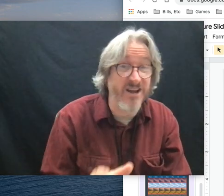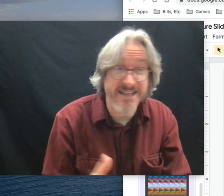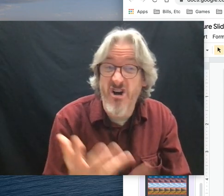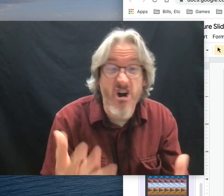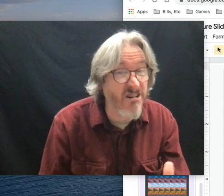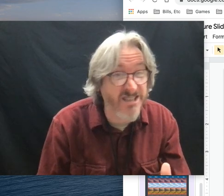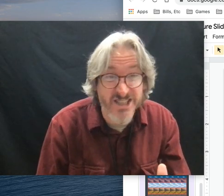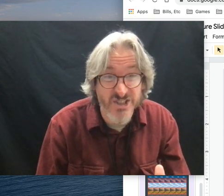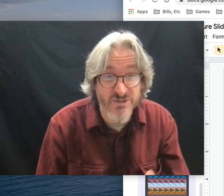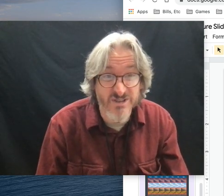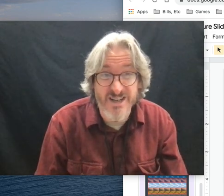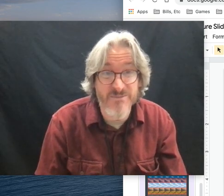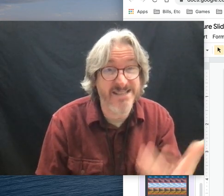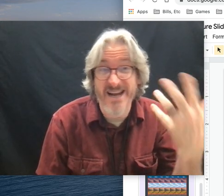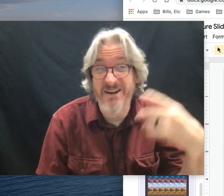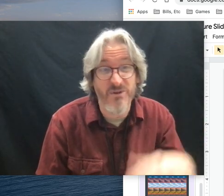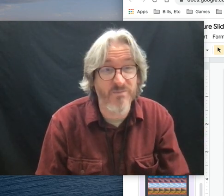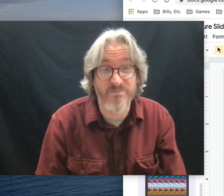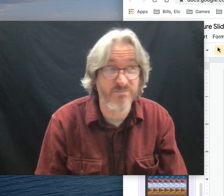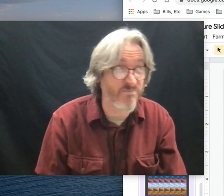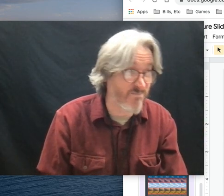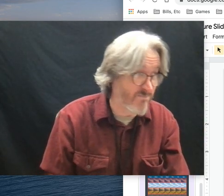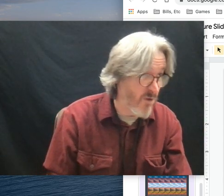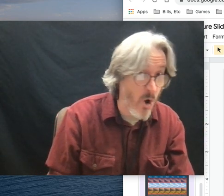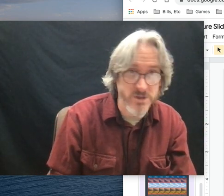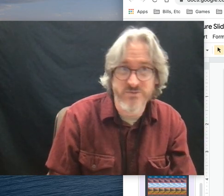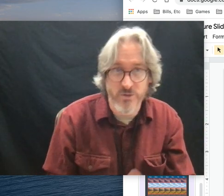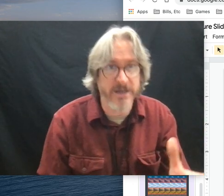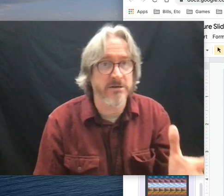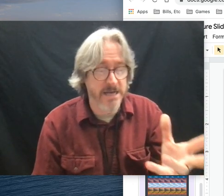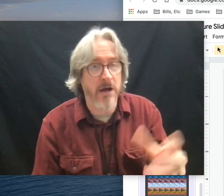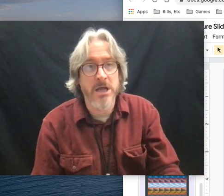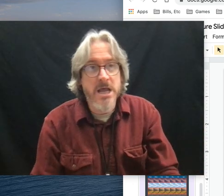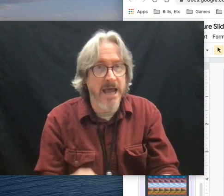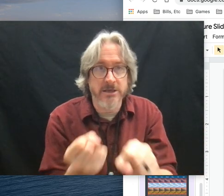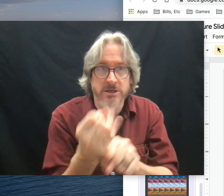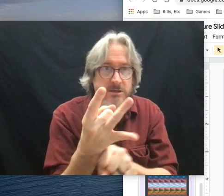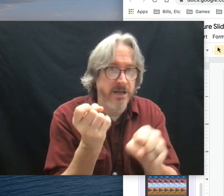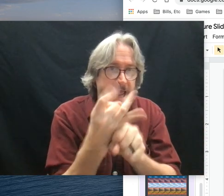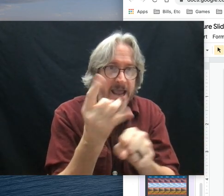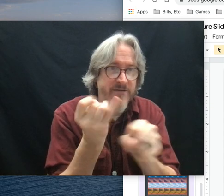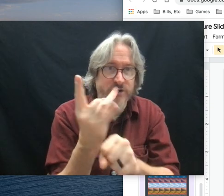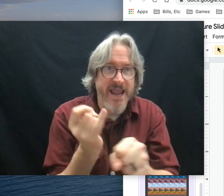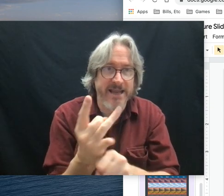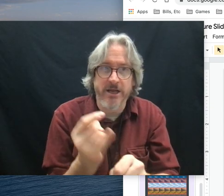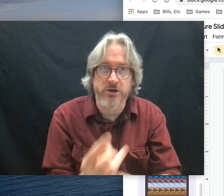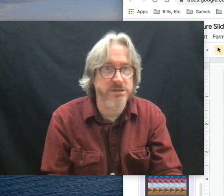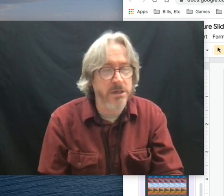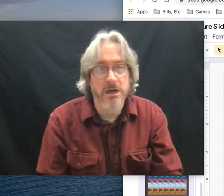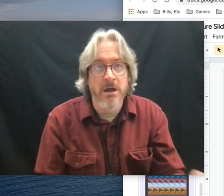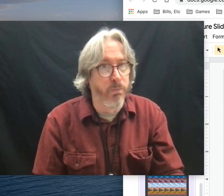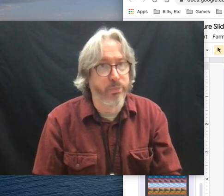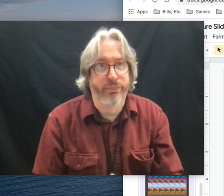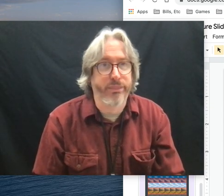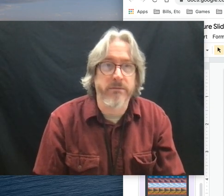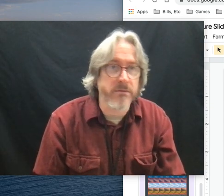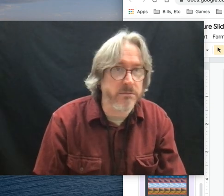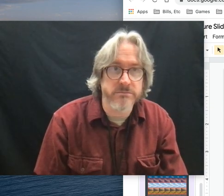going to have, it's hard to do. I've been signing for almost 40 years now. And every 8 years,